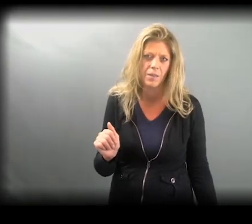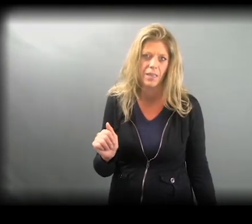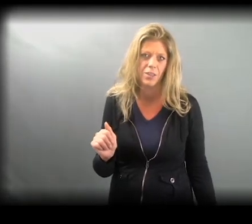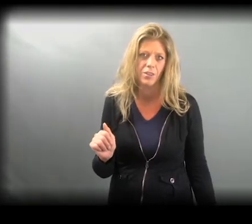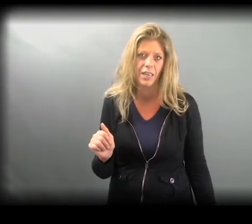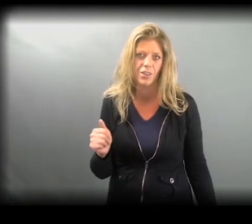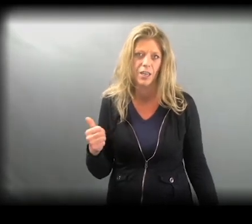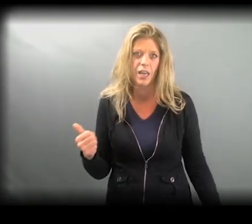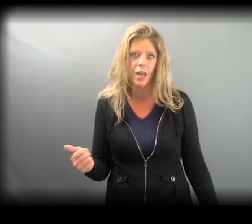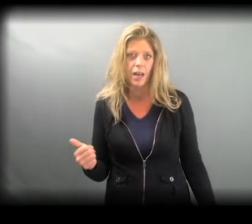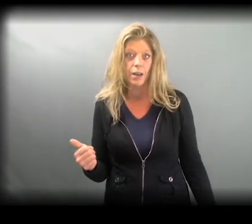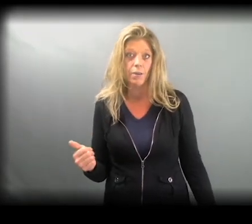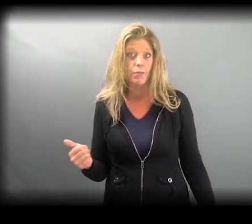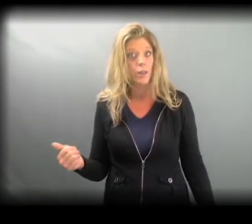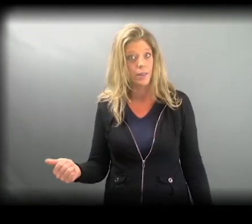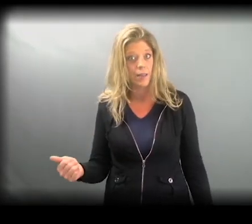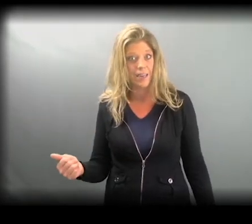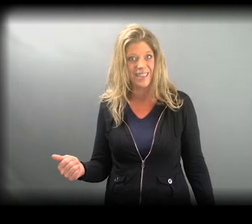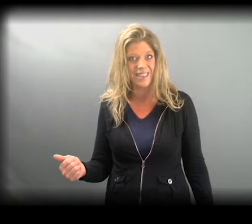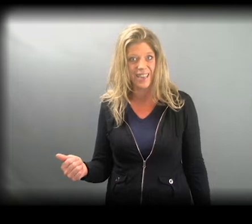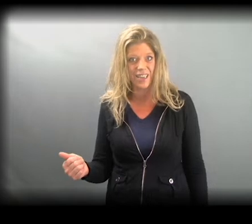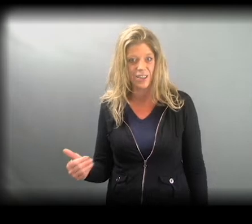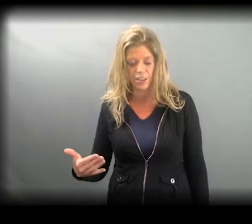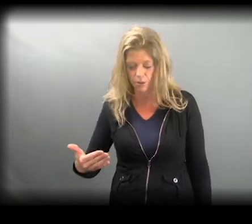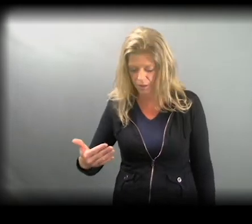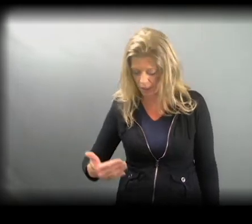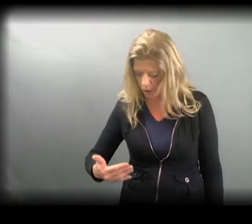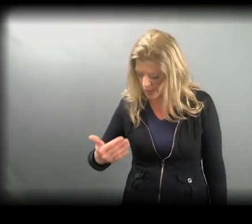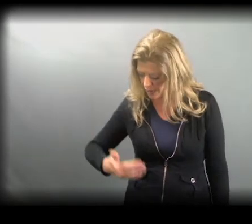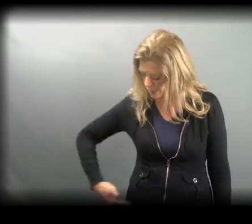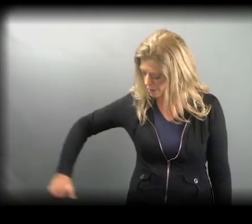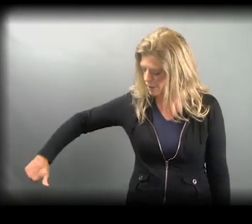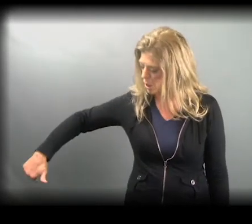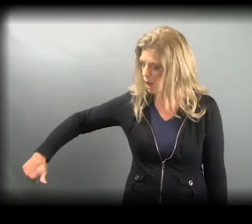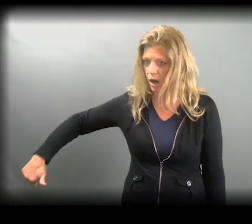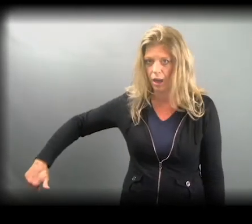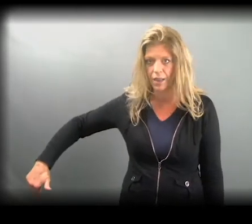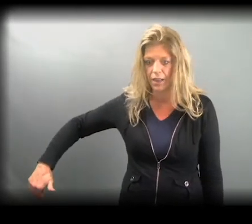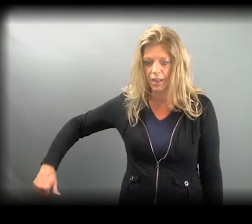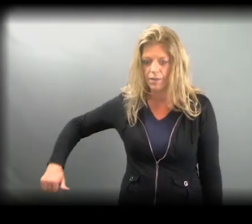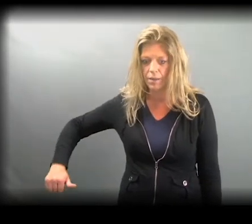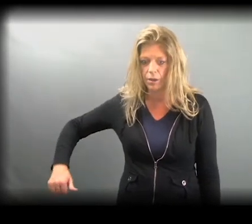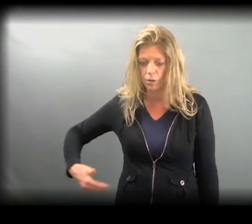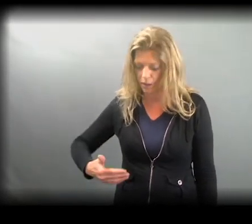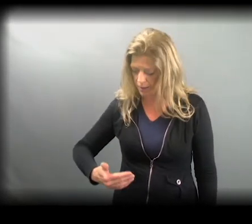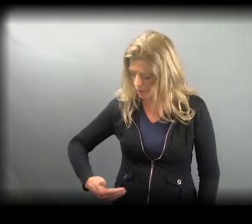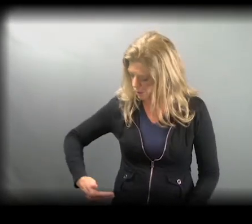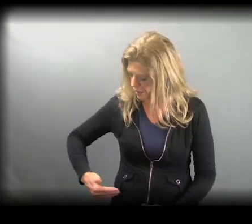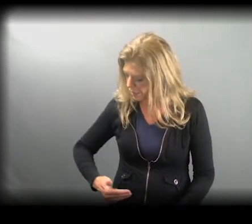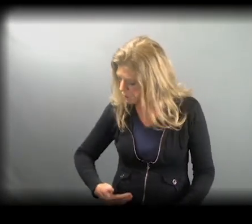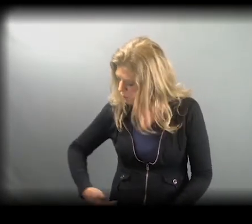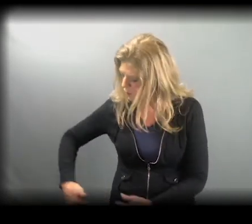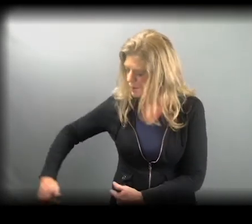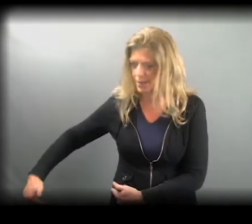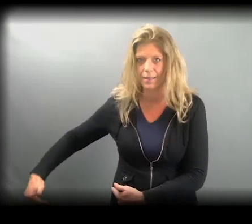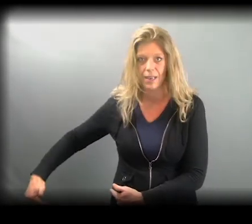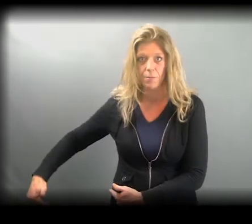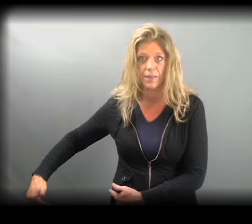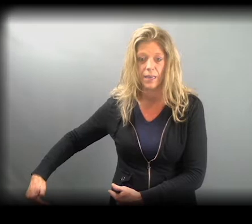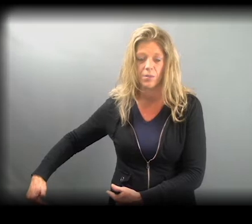opposite direction of the sign it's attached to. So here's long, so it's going towards the side of the same